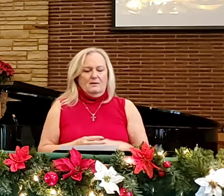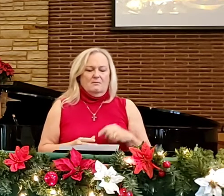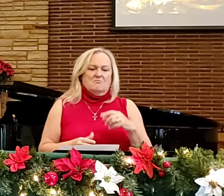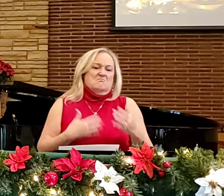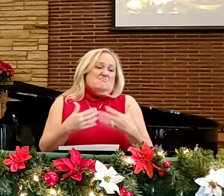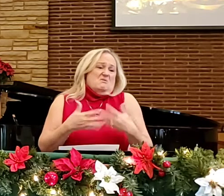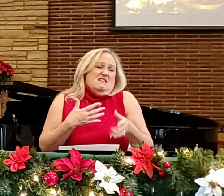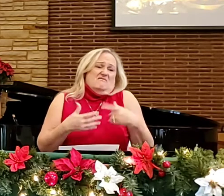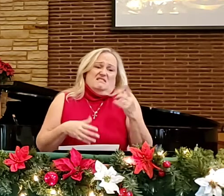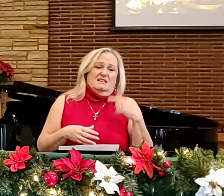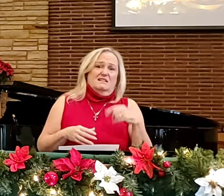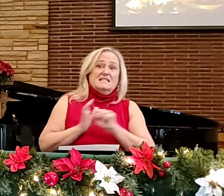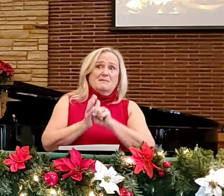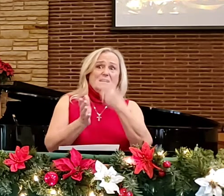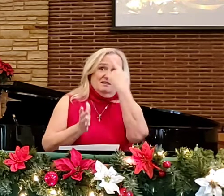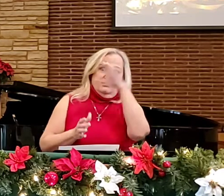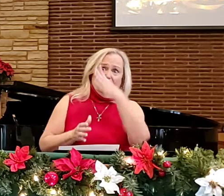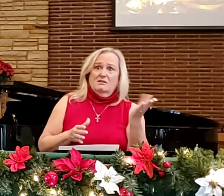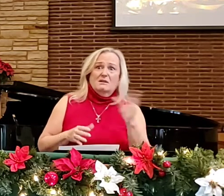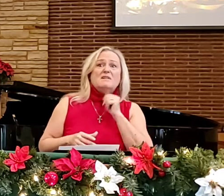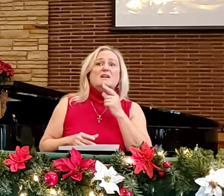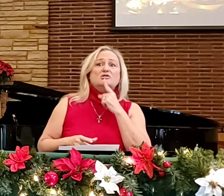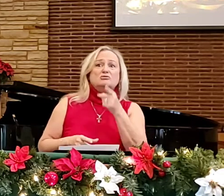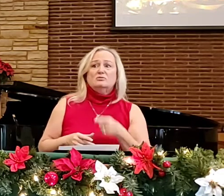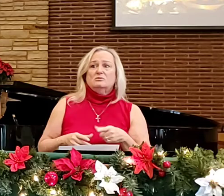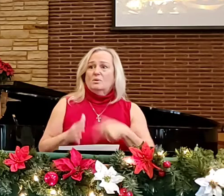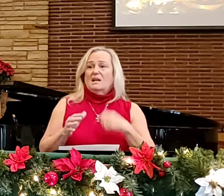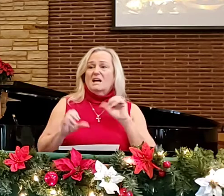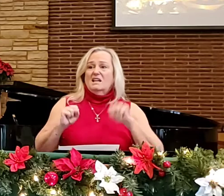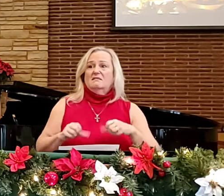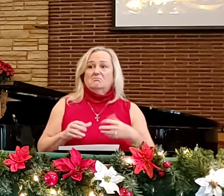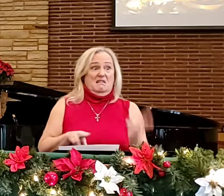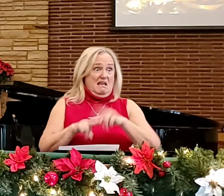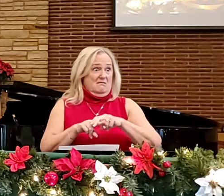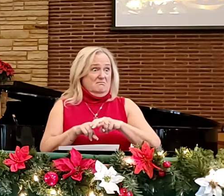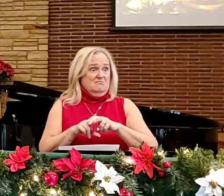Whatever it symbolizes for you, I'm not sure what I can add.